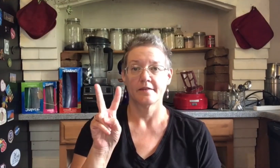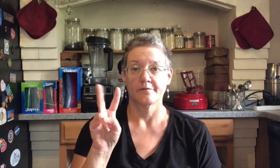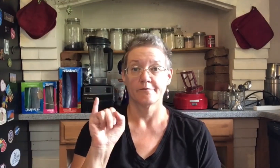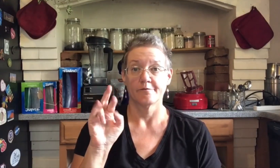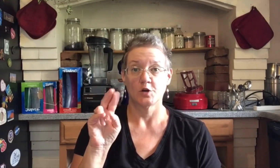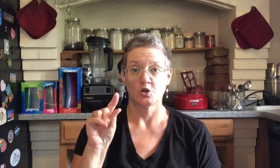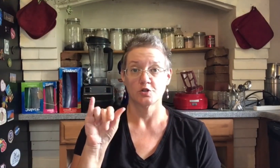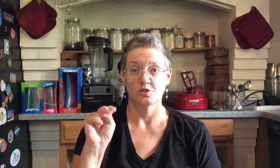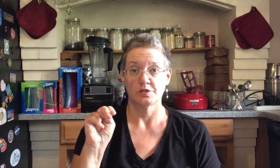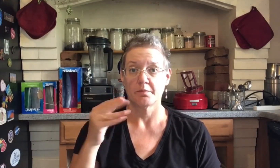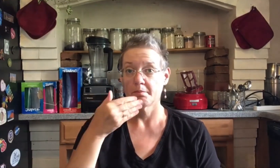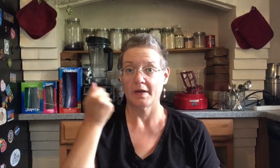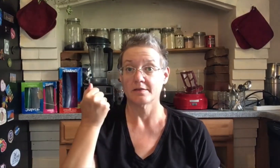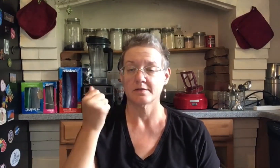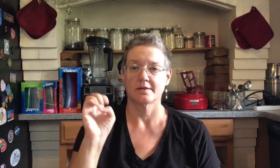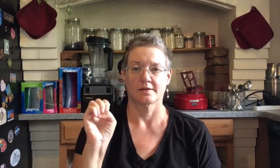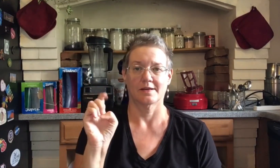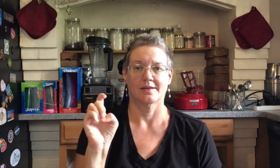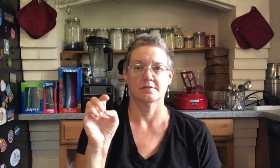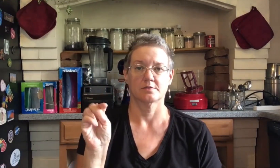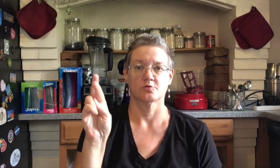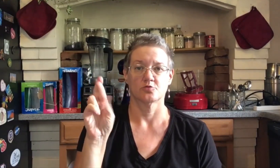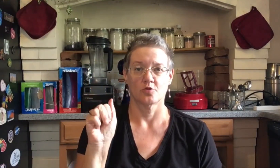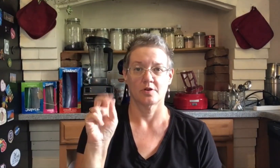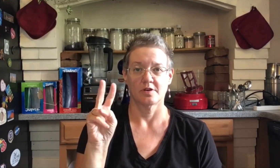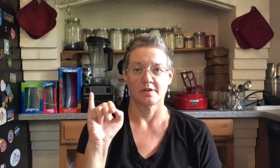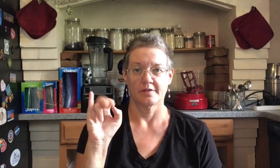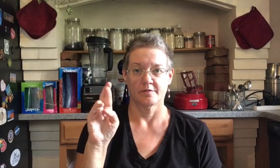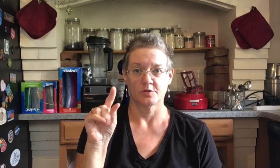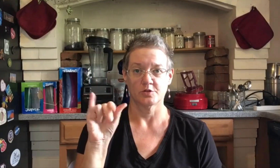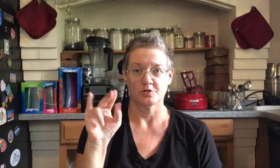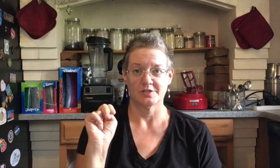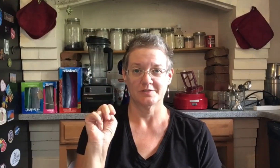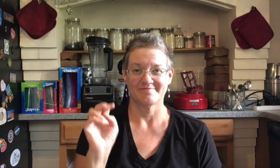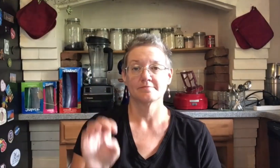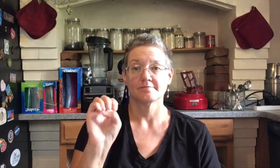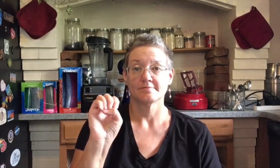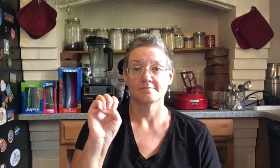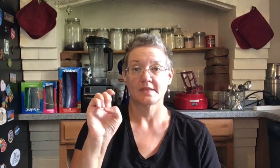non-GMO, virgin. The best is extra virgin,